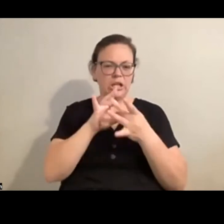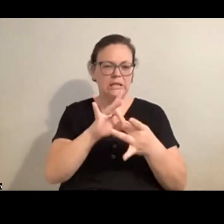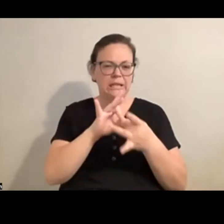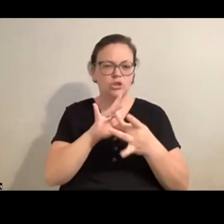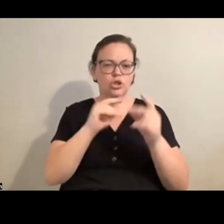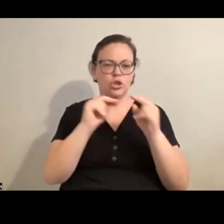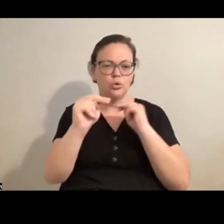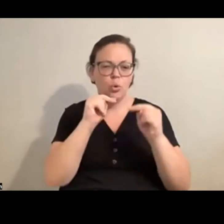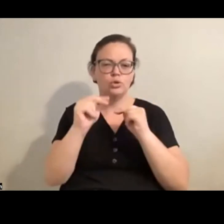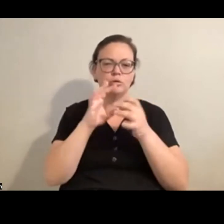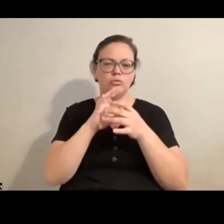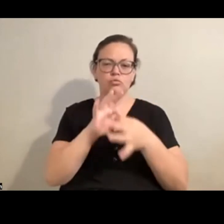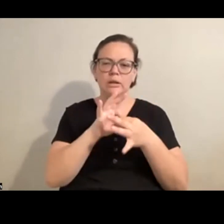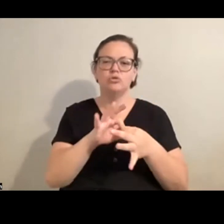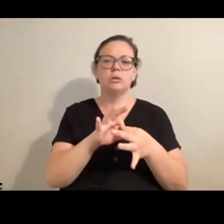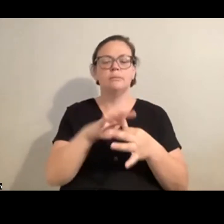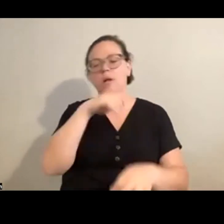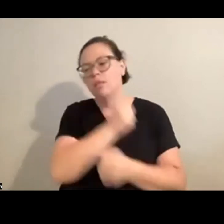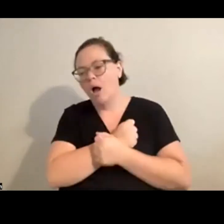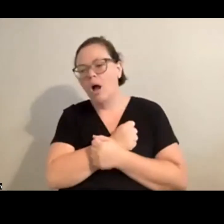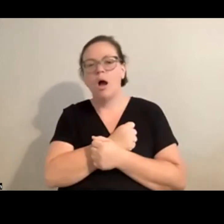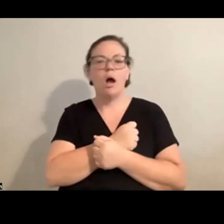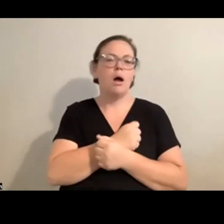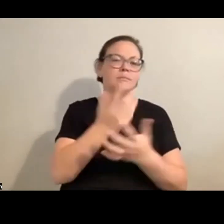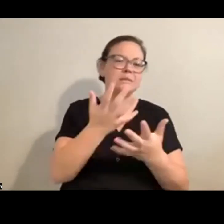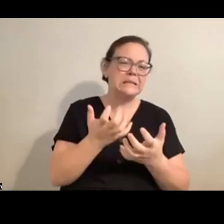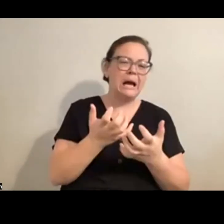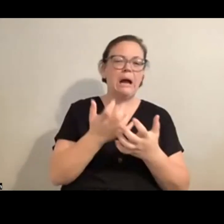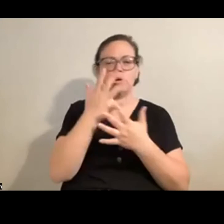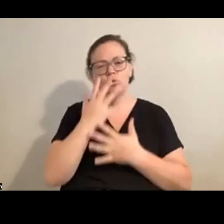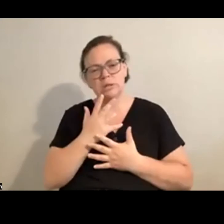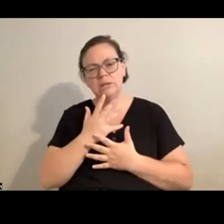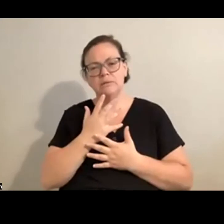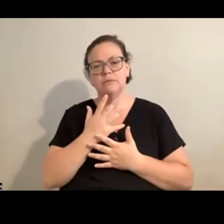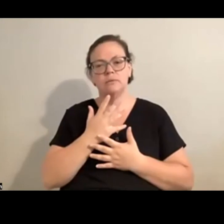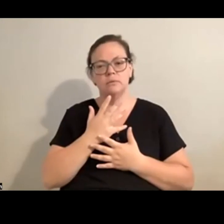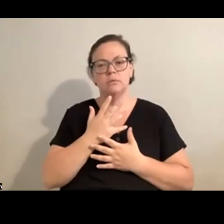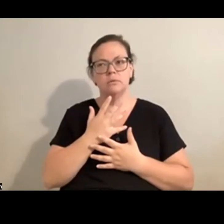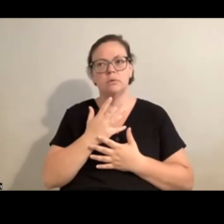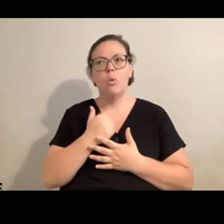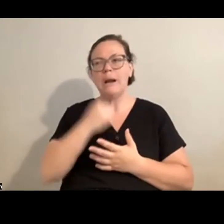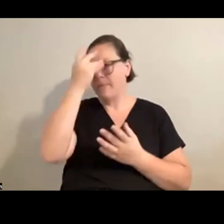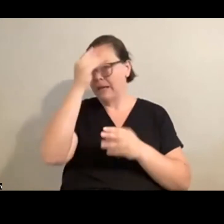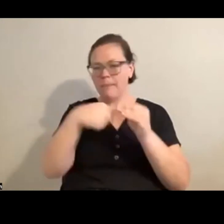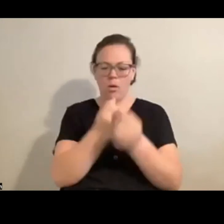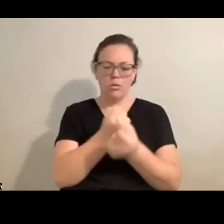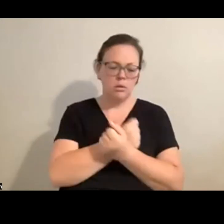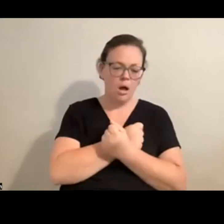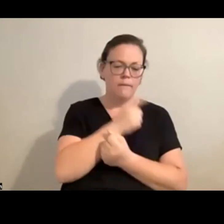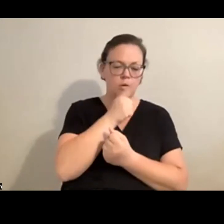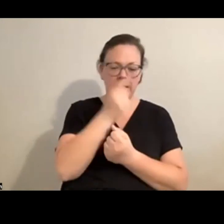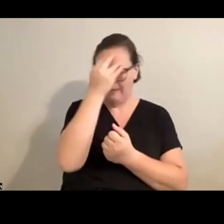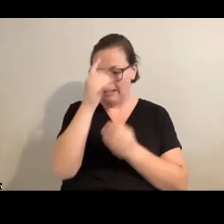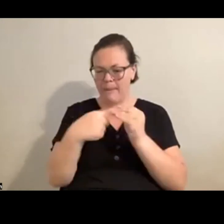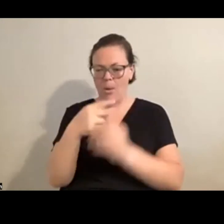in relationships and love and desire and grief. And when I'm thinking about love, I'm really thinking about